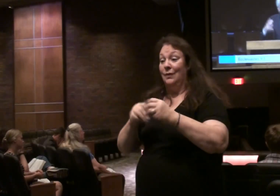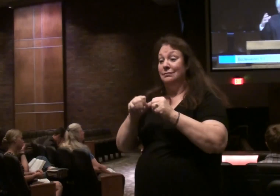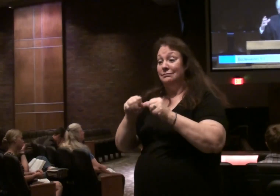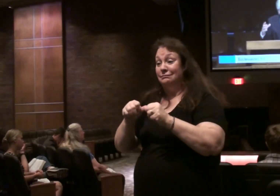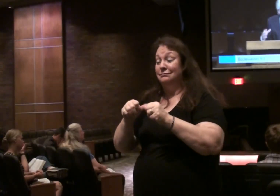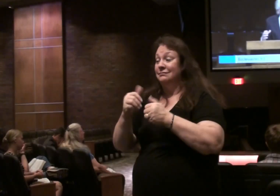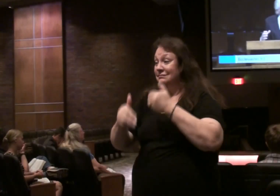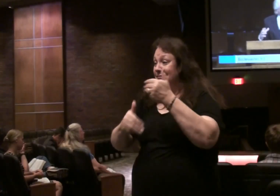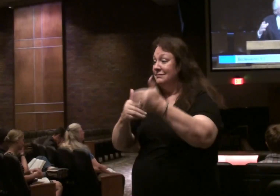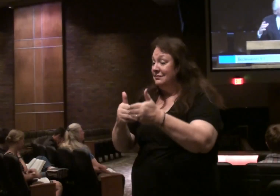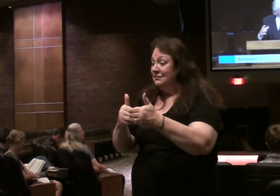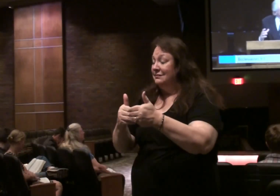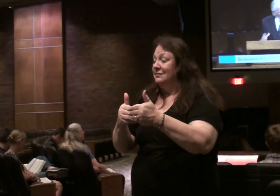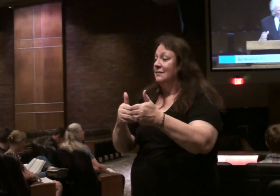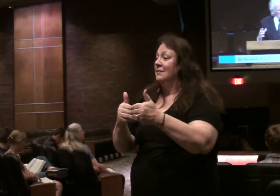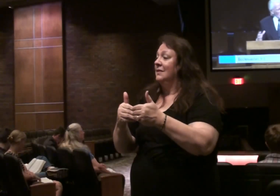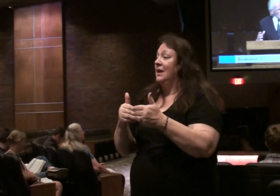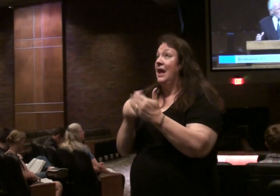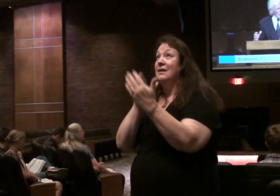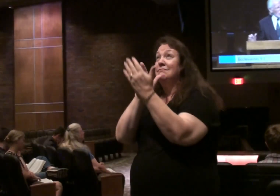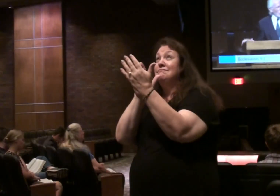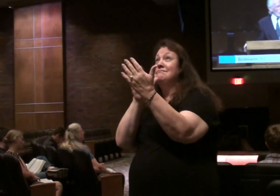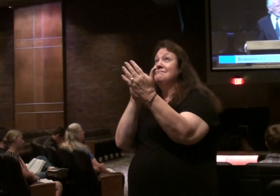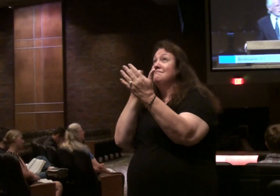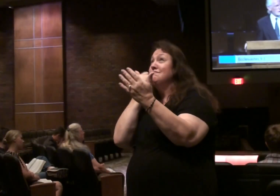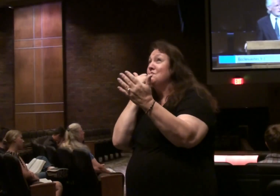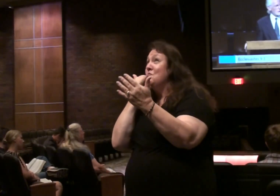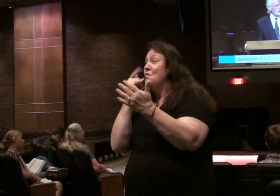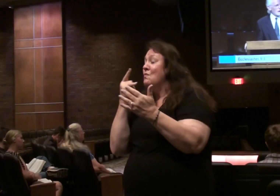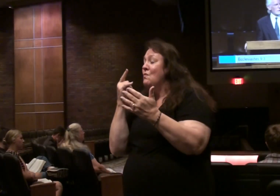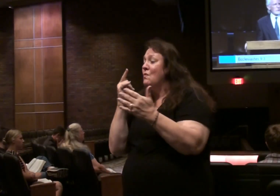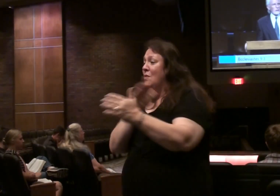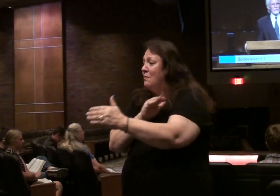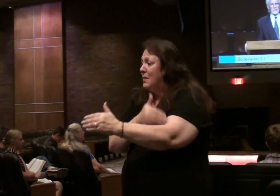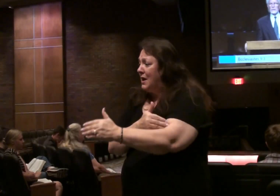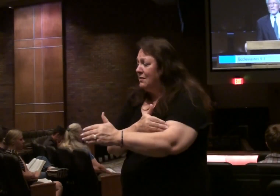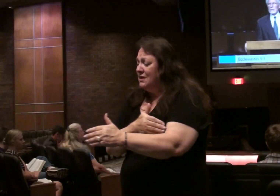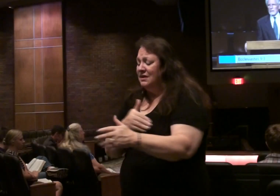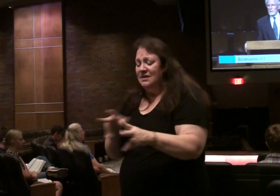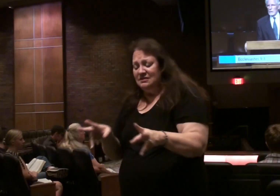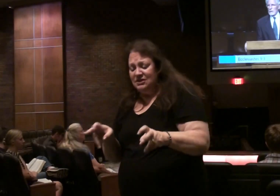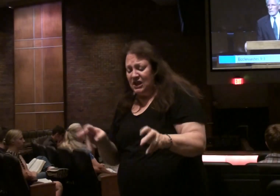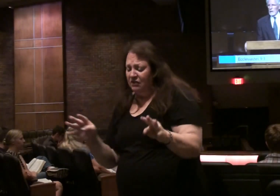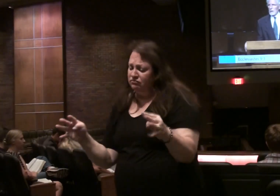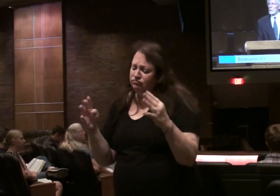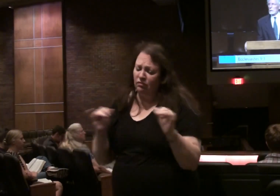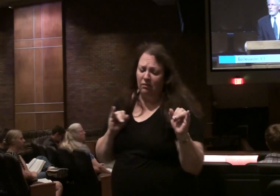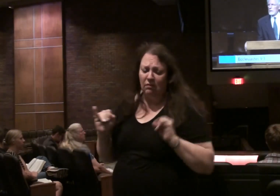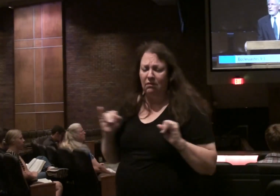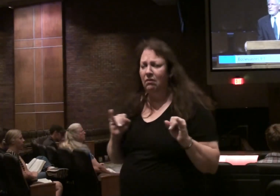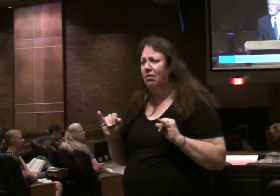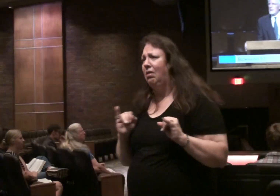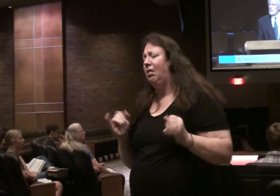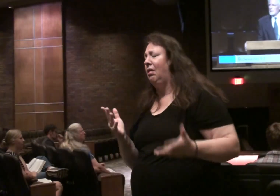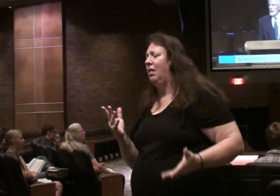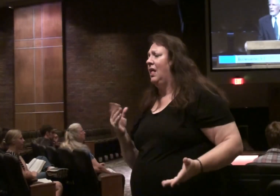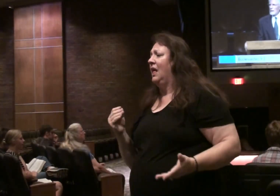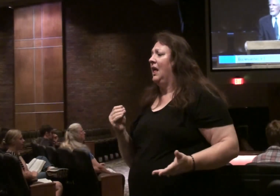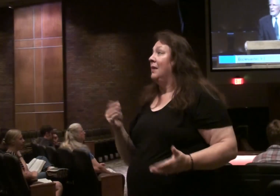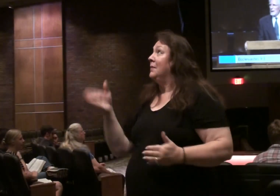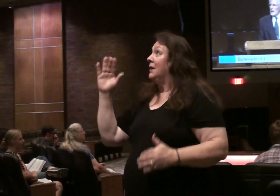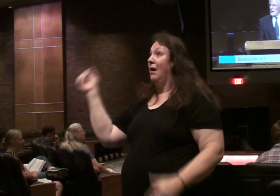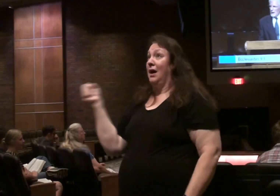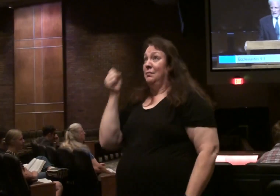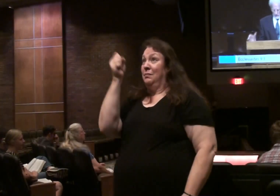the authoritative structure, as abusive as they are, as selfish and self-centered as they are ordained of